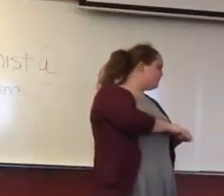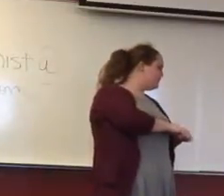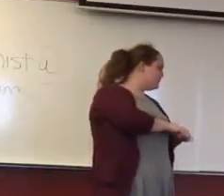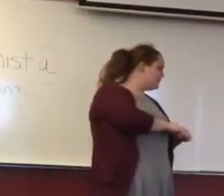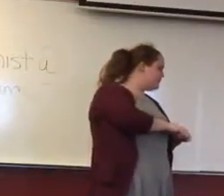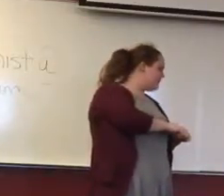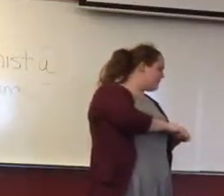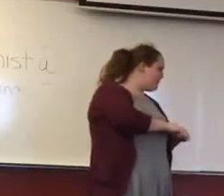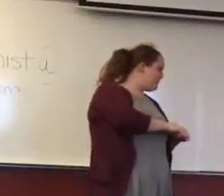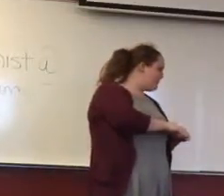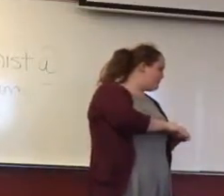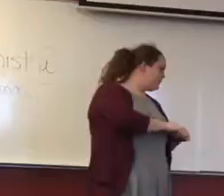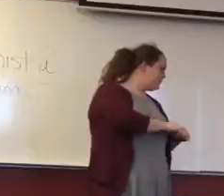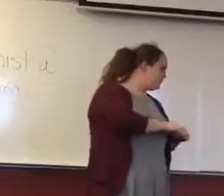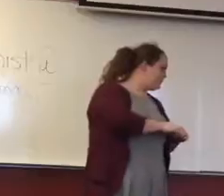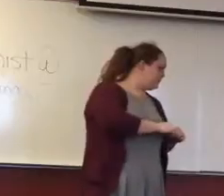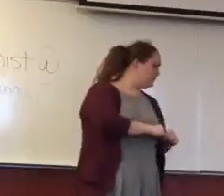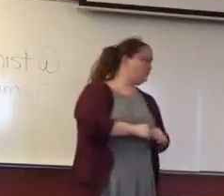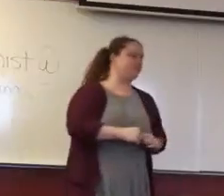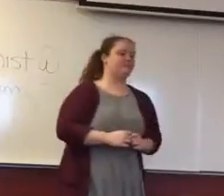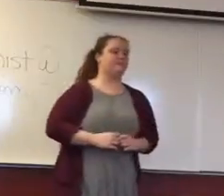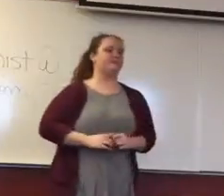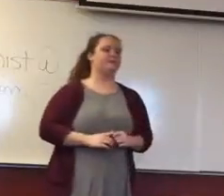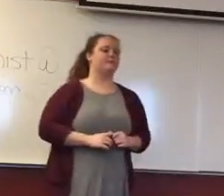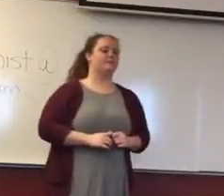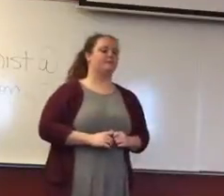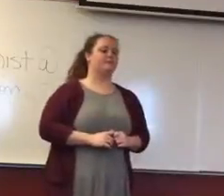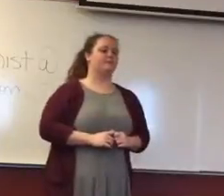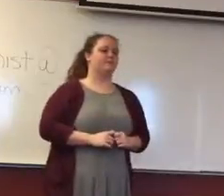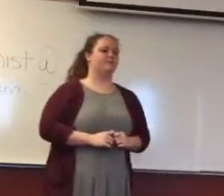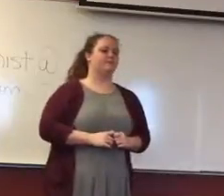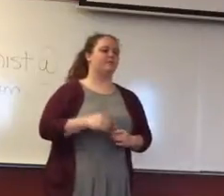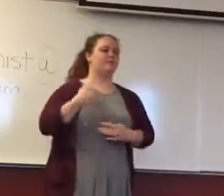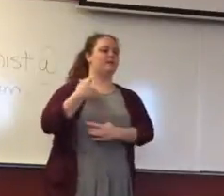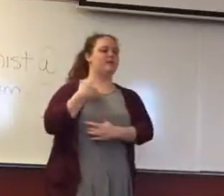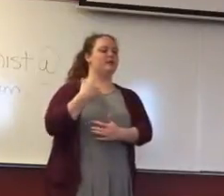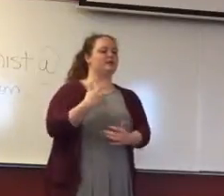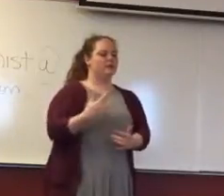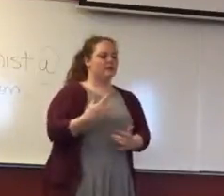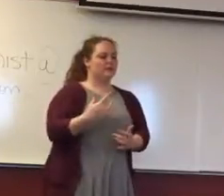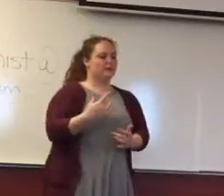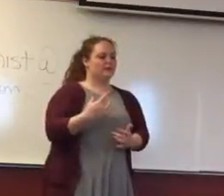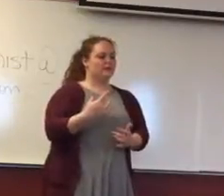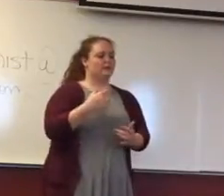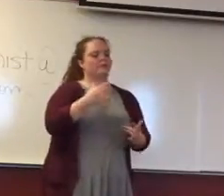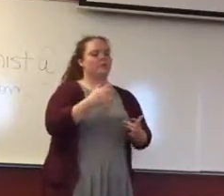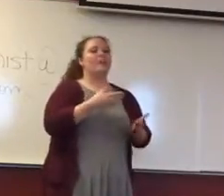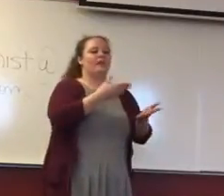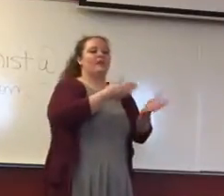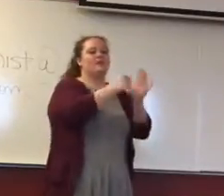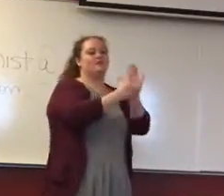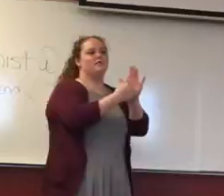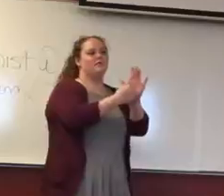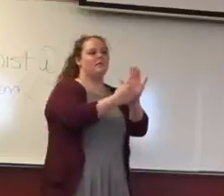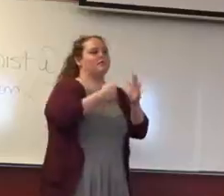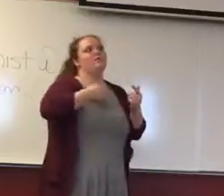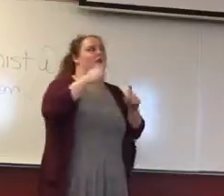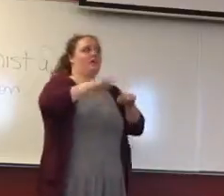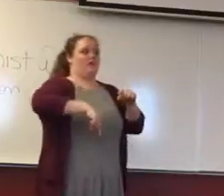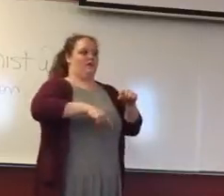answer? I typically, this is just for this one example, but I said I can't because of my job. So I put